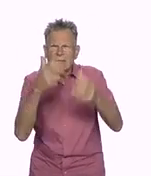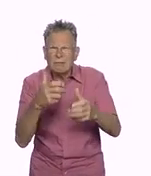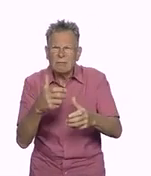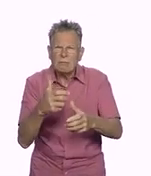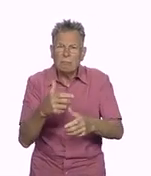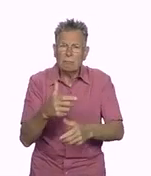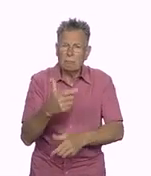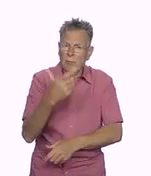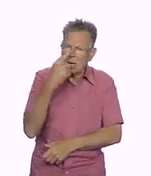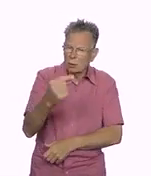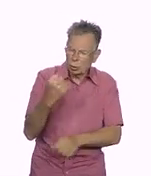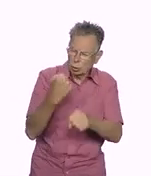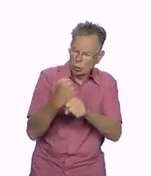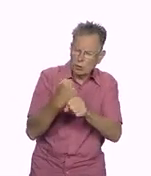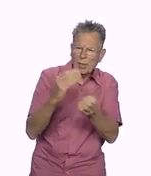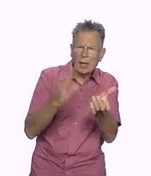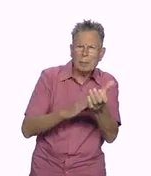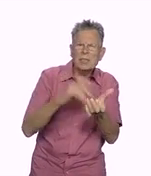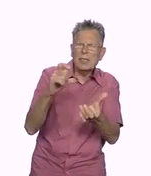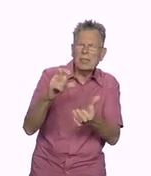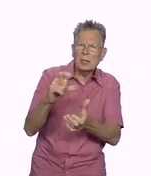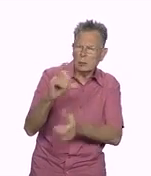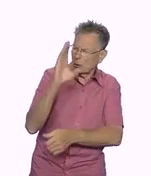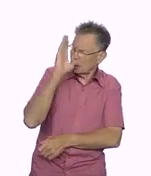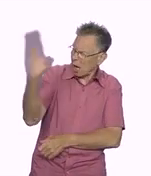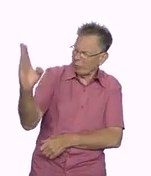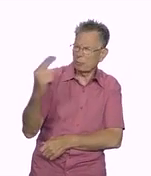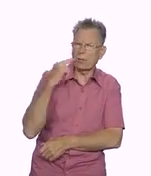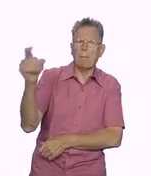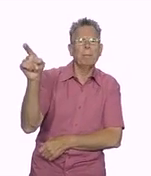If you are still concerned, you can complain direct to the GMC.